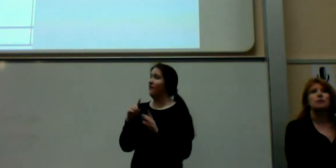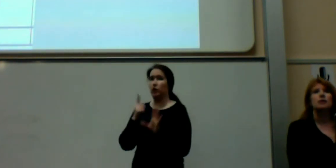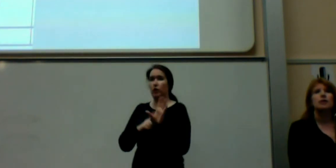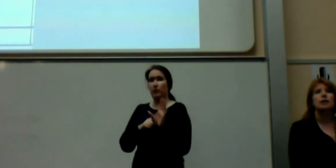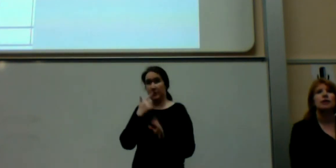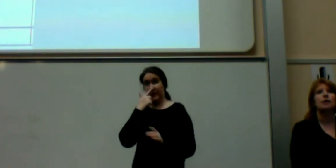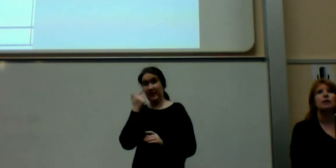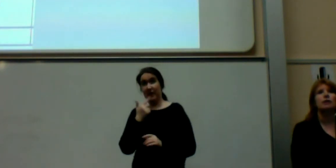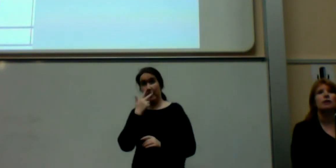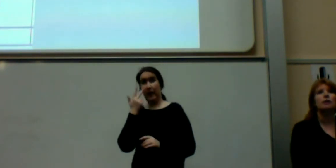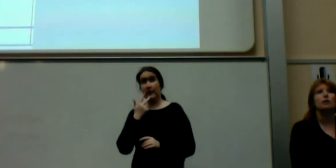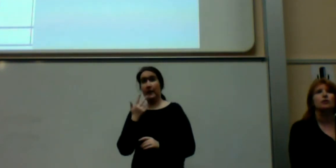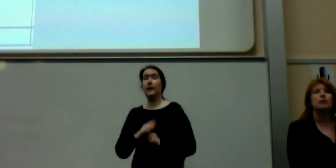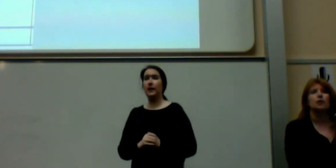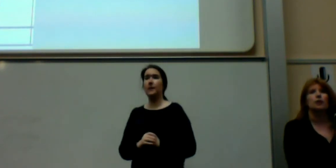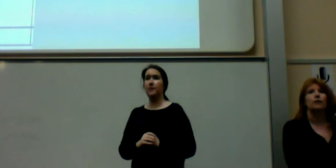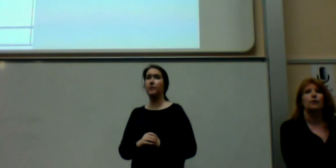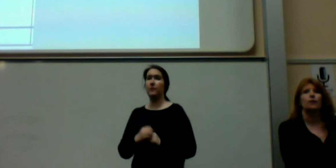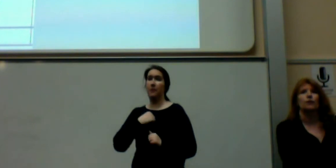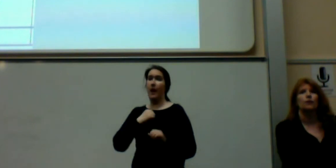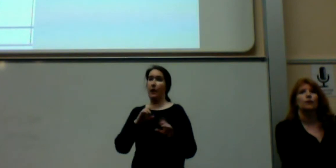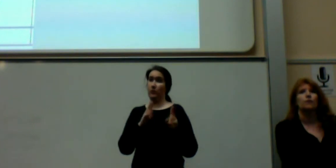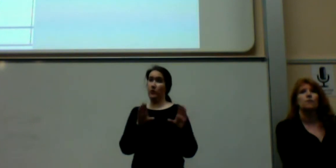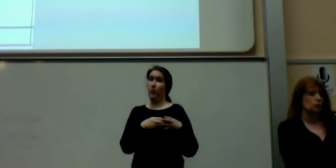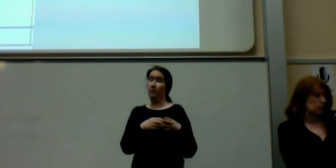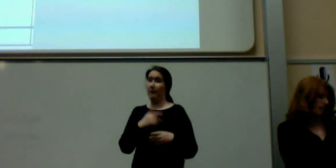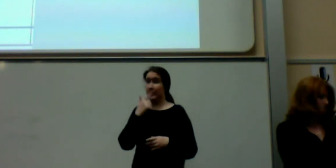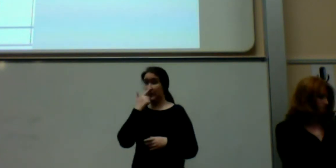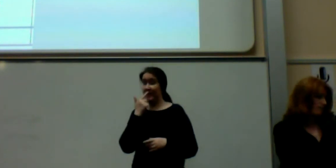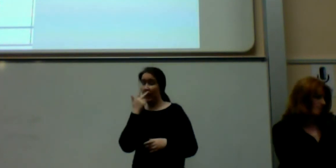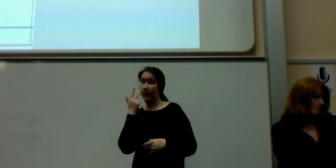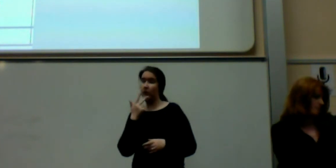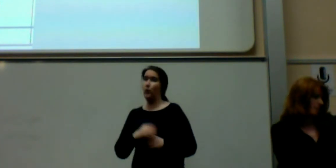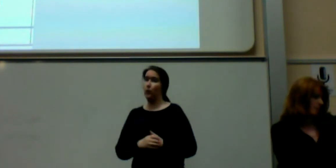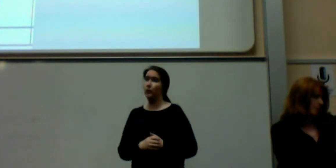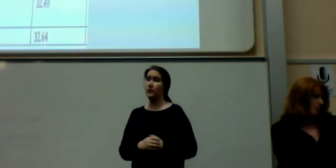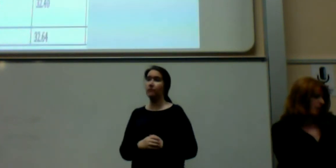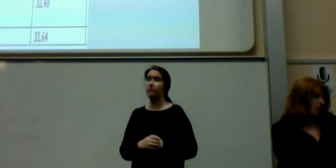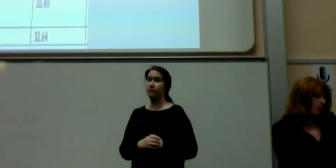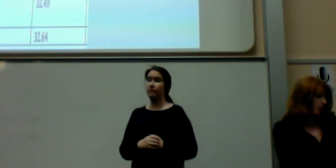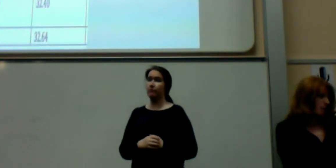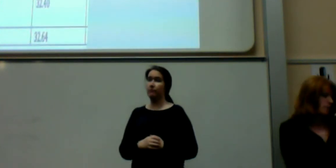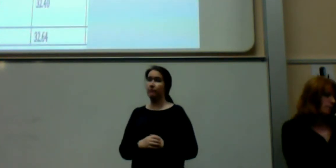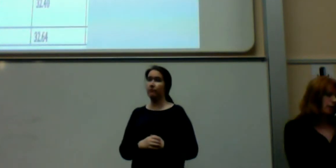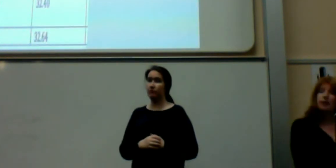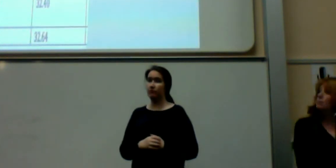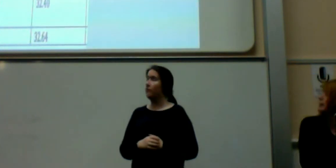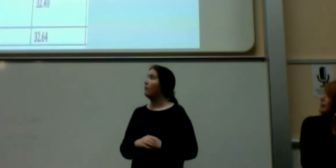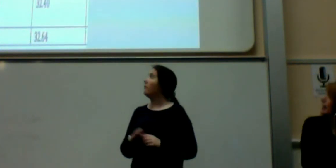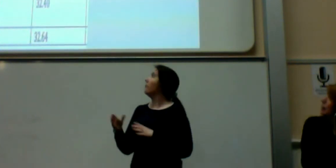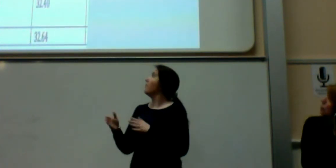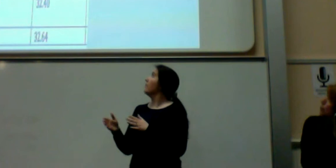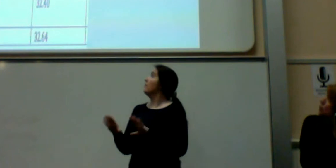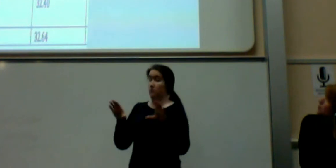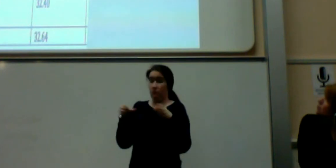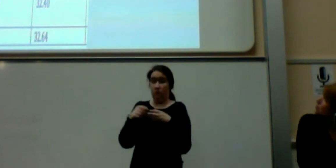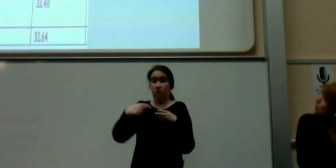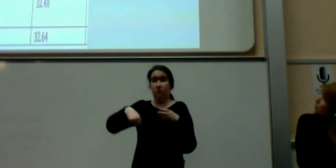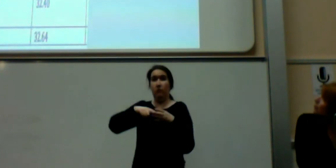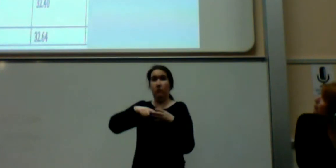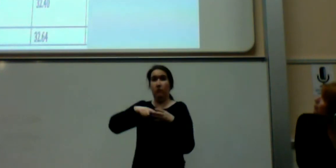college, just starting university. Right? And then in the maintaining